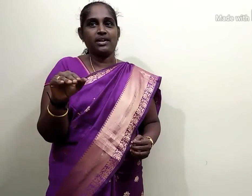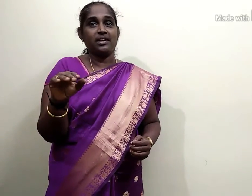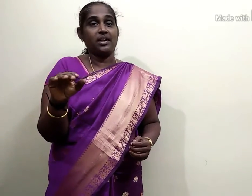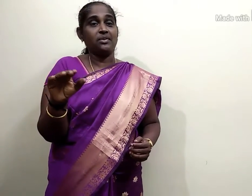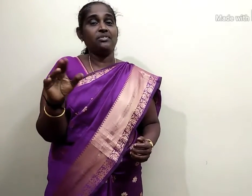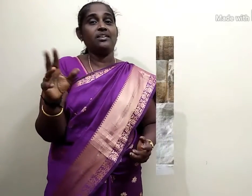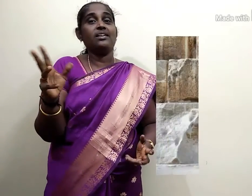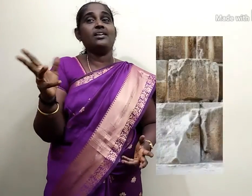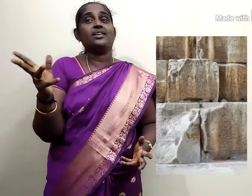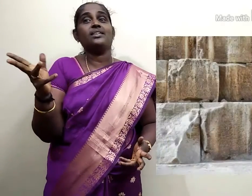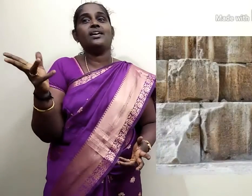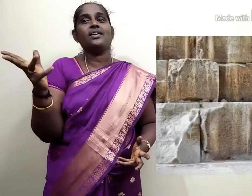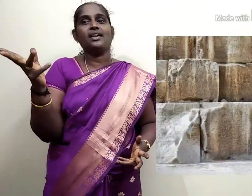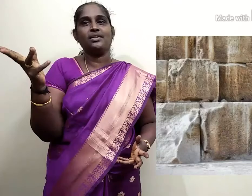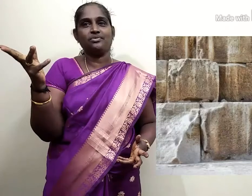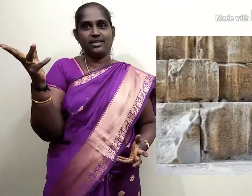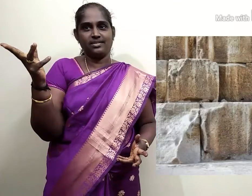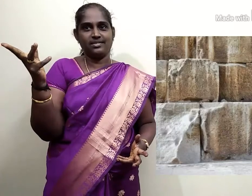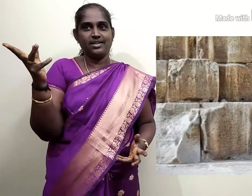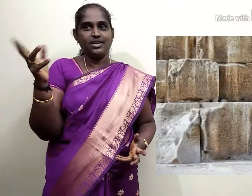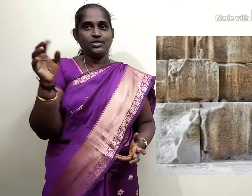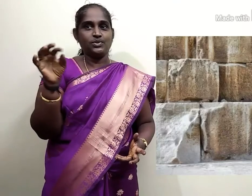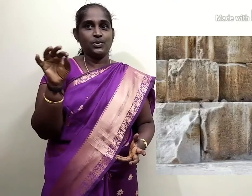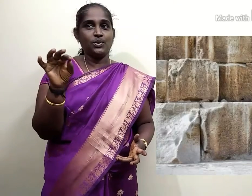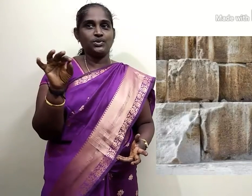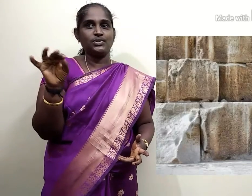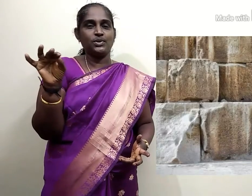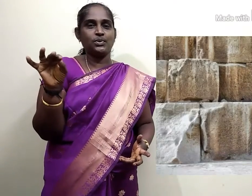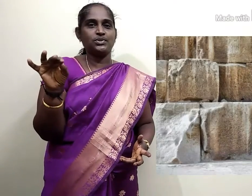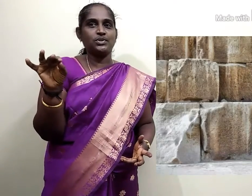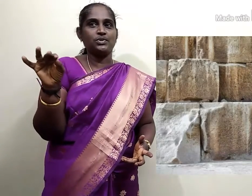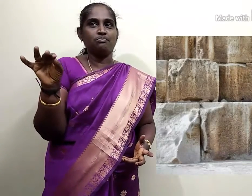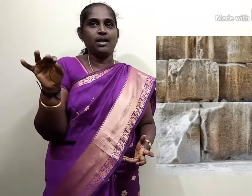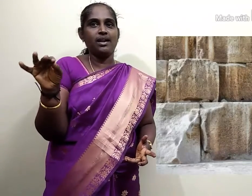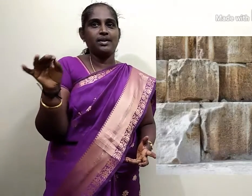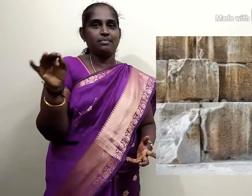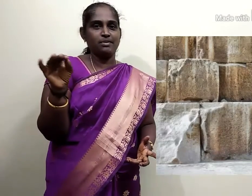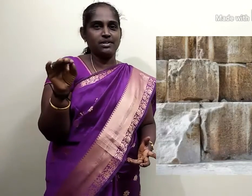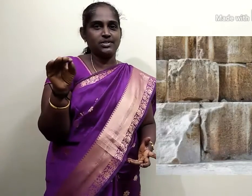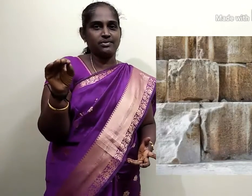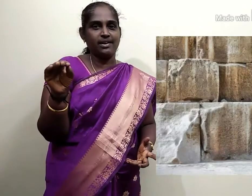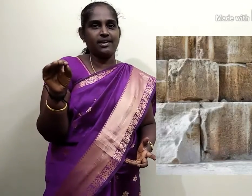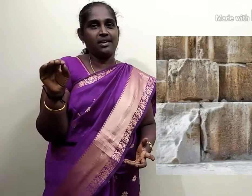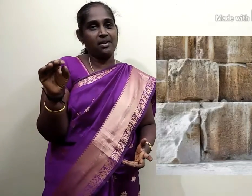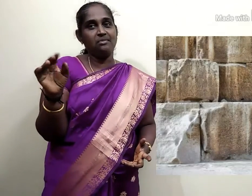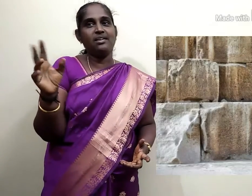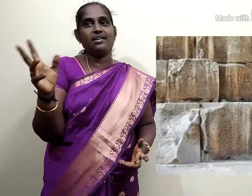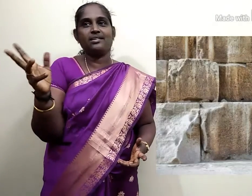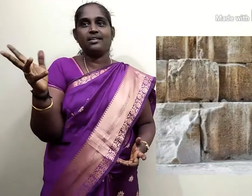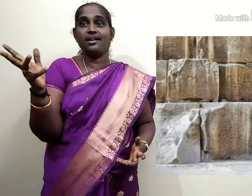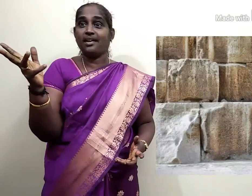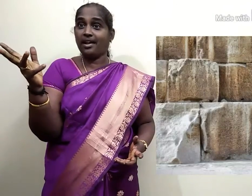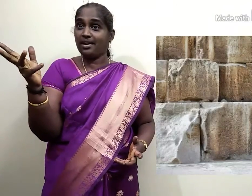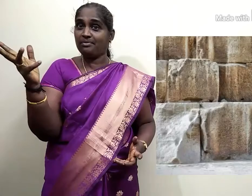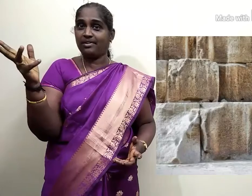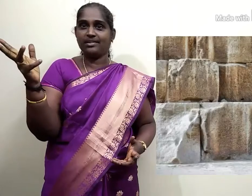were heavier than elephant. Stones used to build the pyramids were heavier than